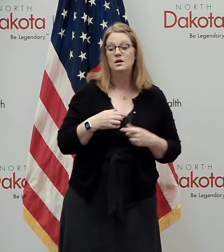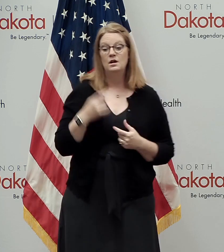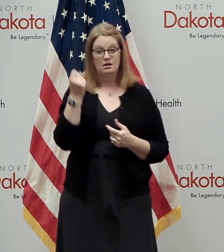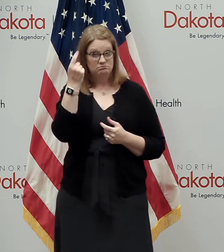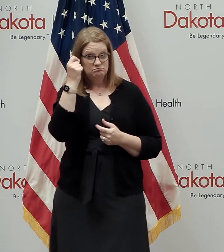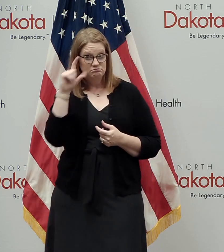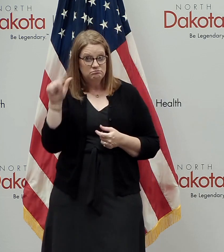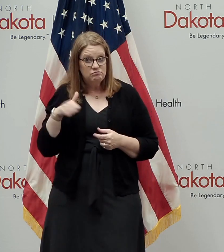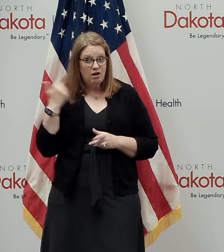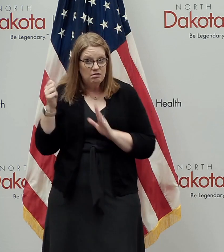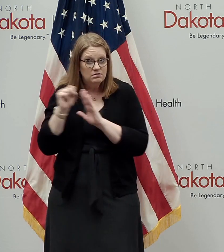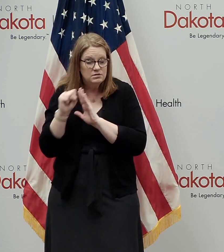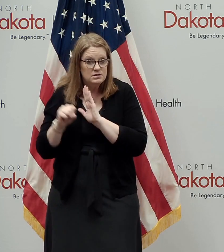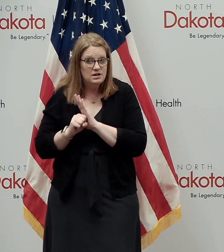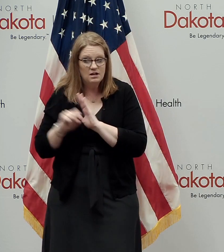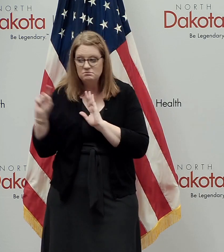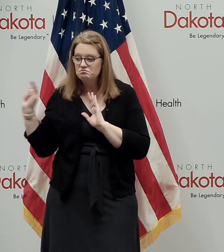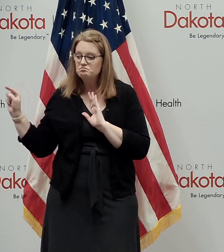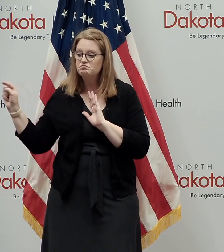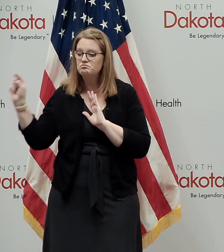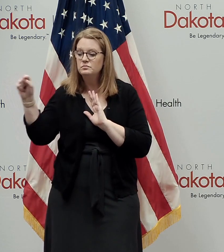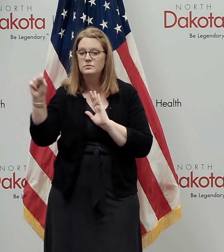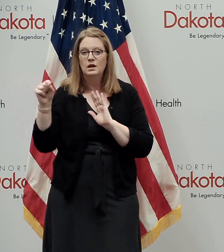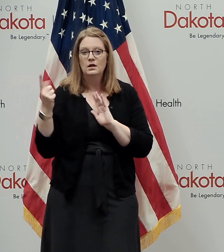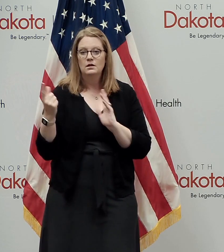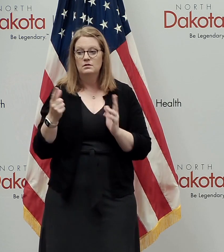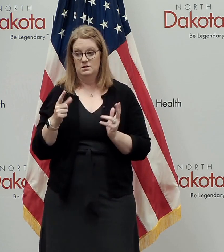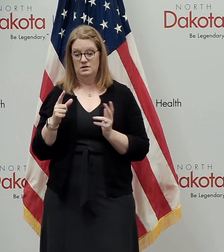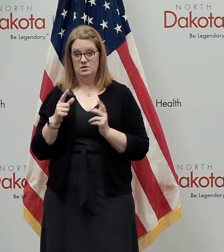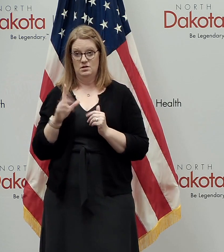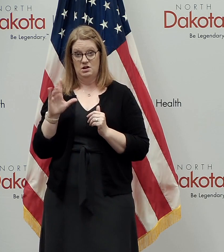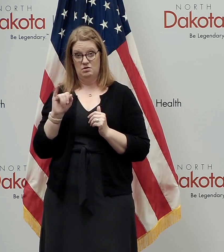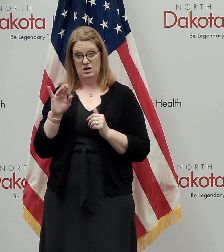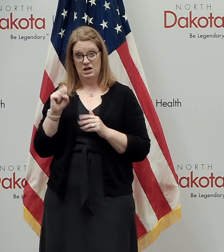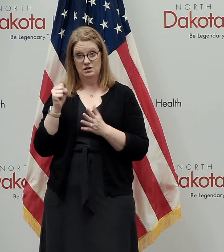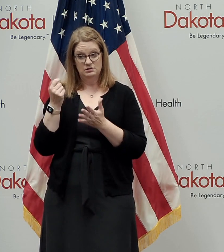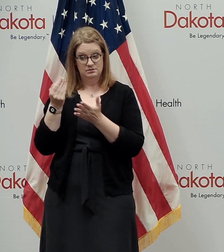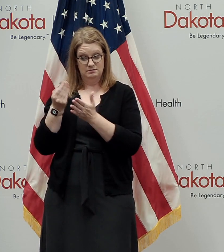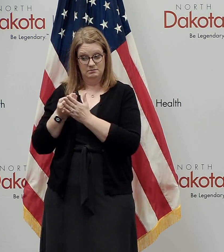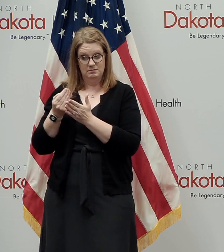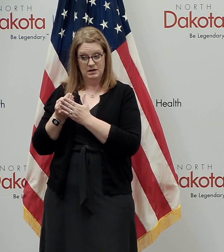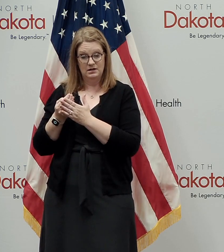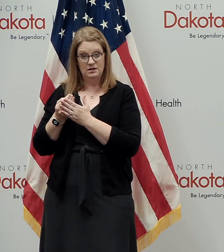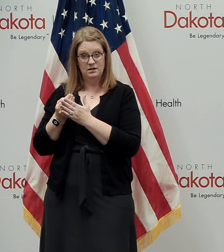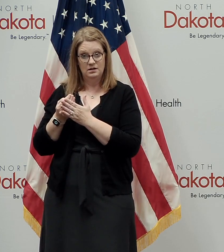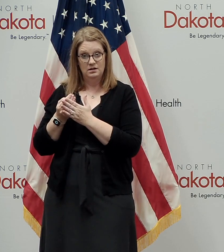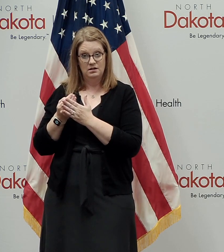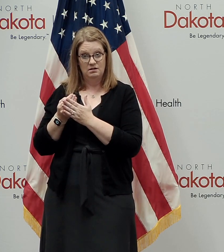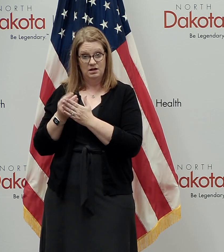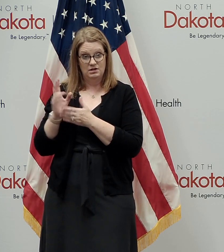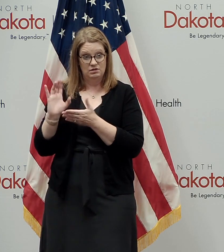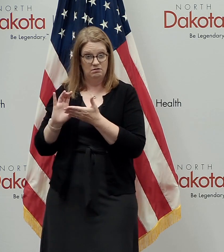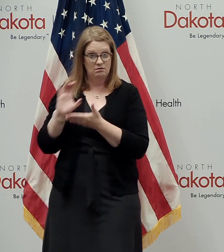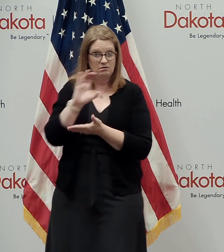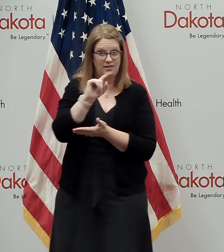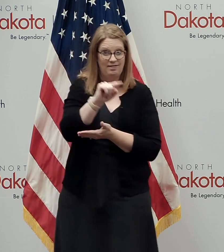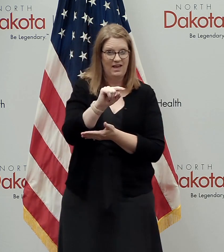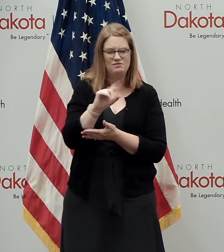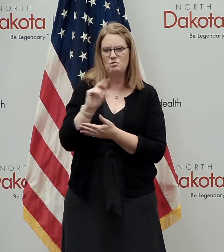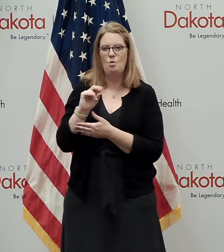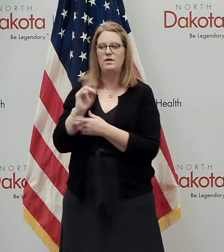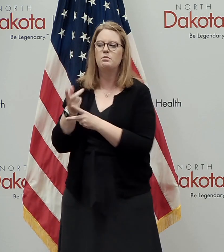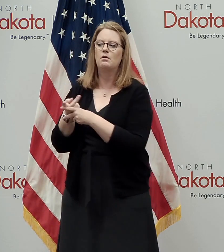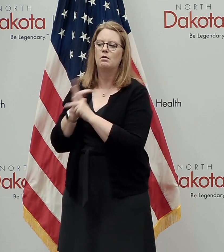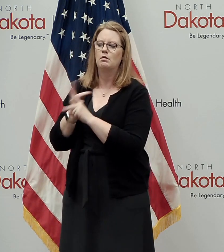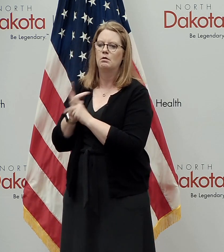states have, rather than spending their coronavirus relief funds on that, have been borrowing money to